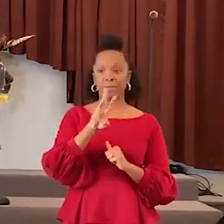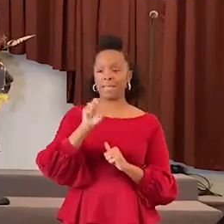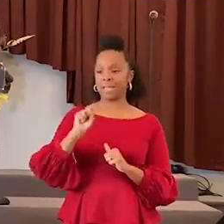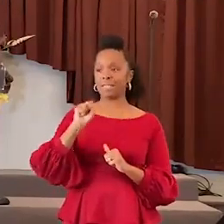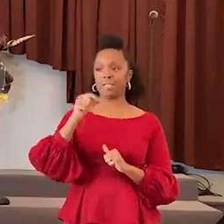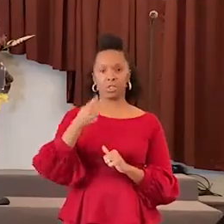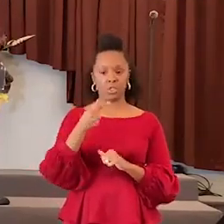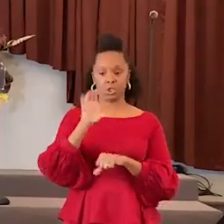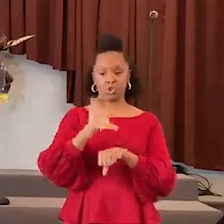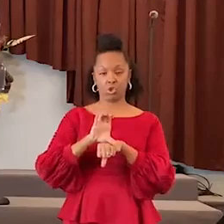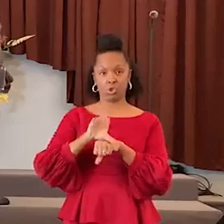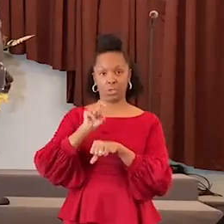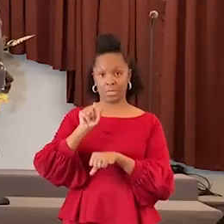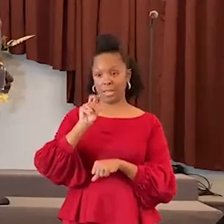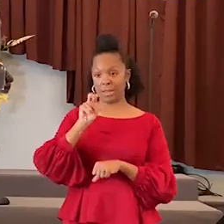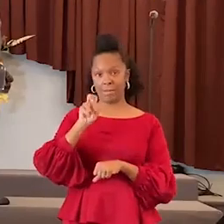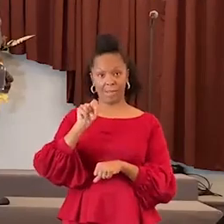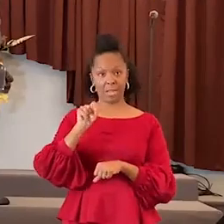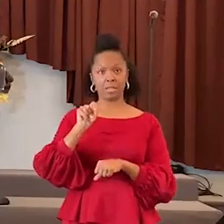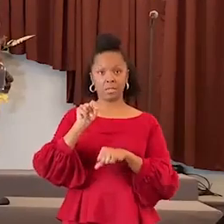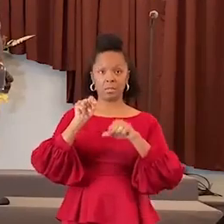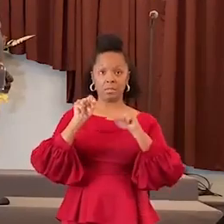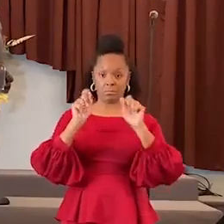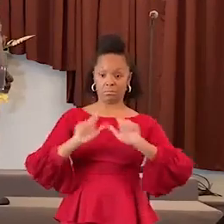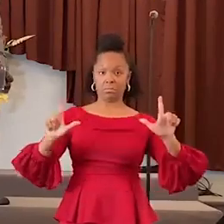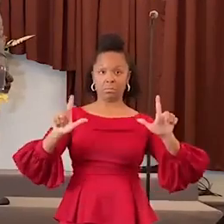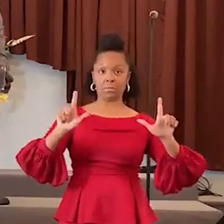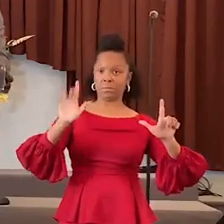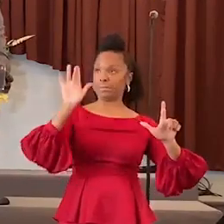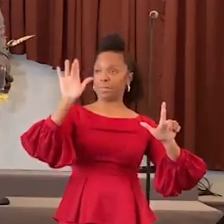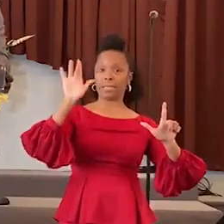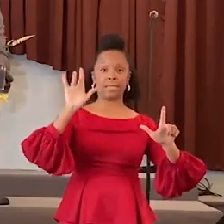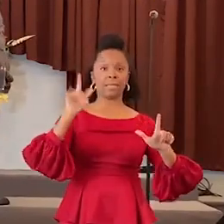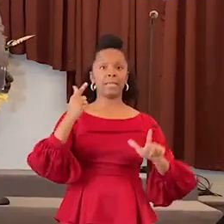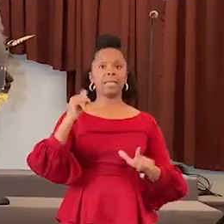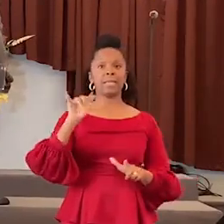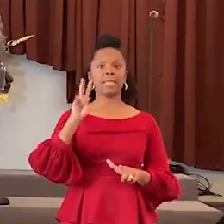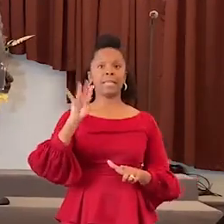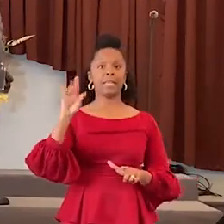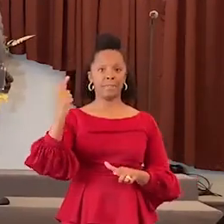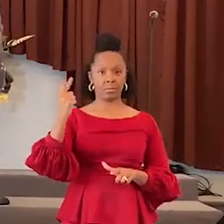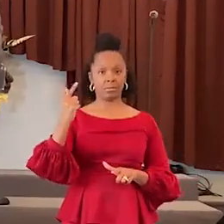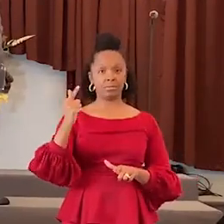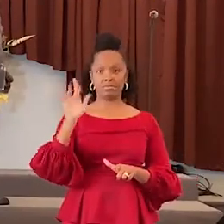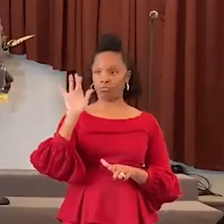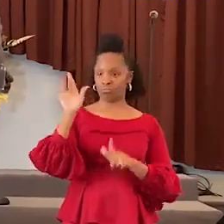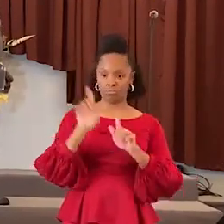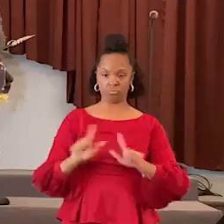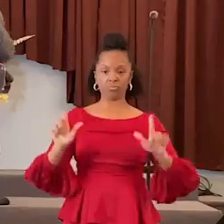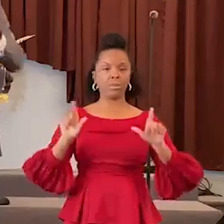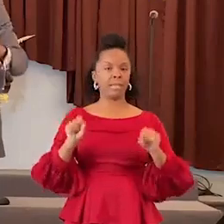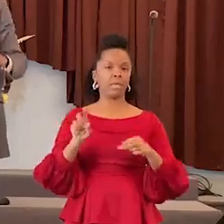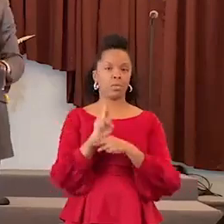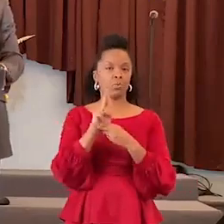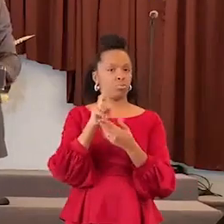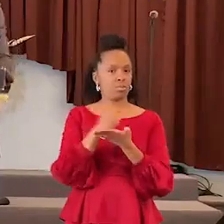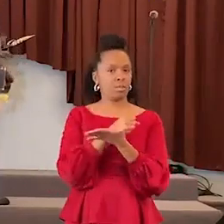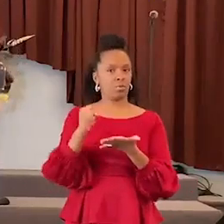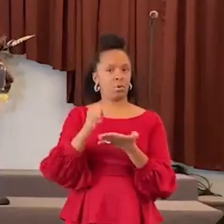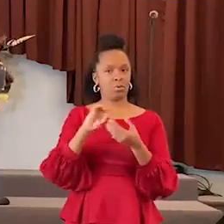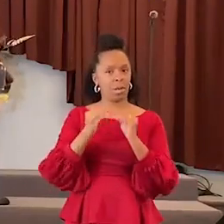click on the giving button. And you can sow with your dinner bread card. I want you to believe God. For everything that